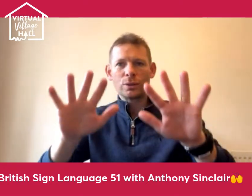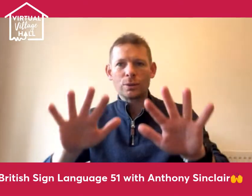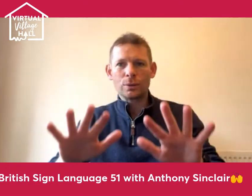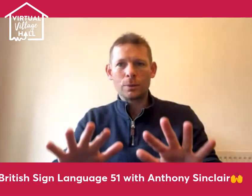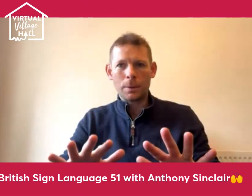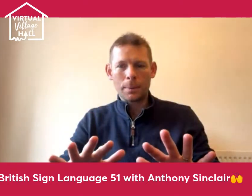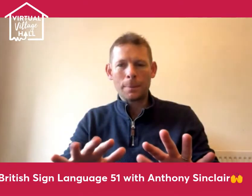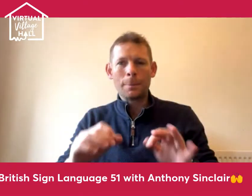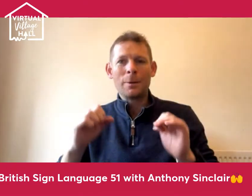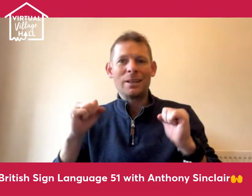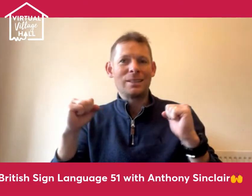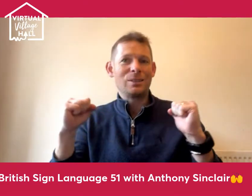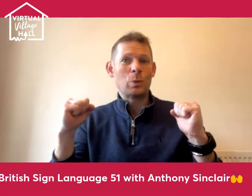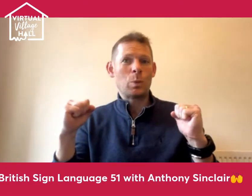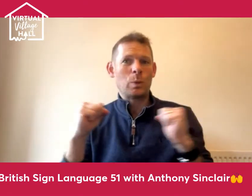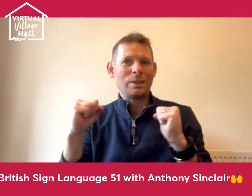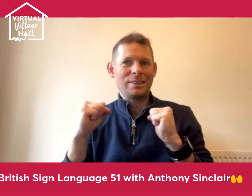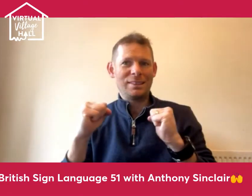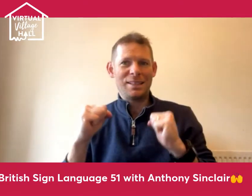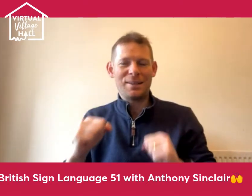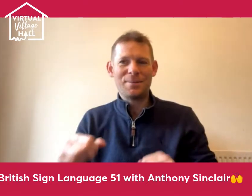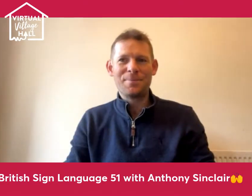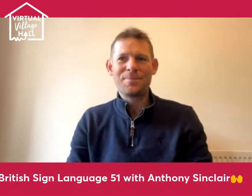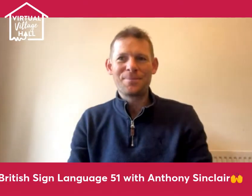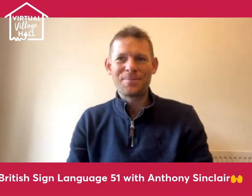autumn, and winter.